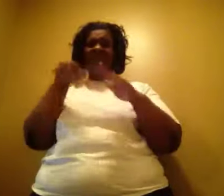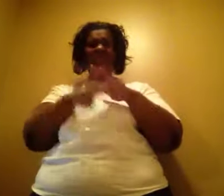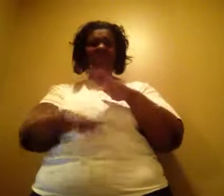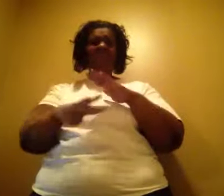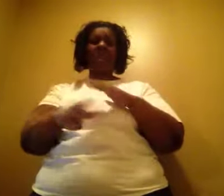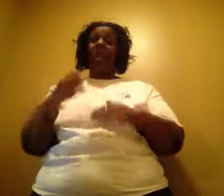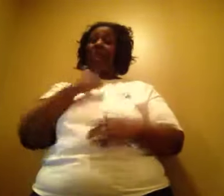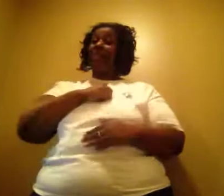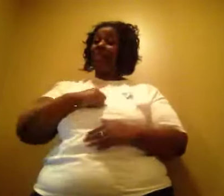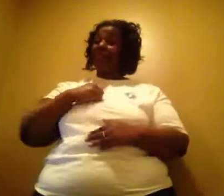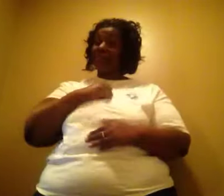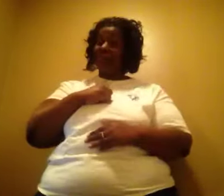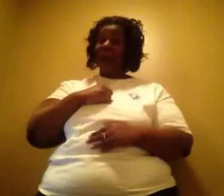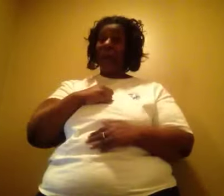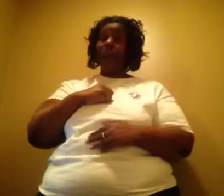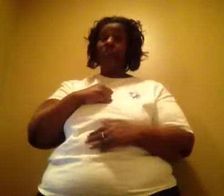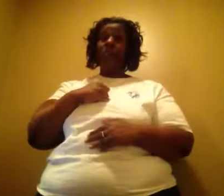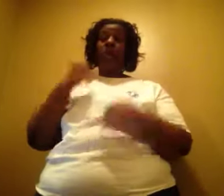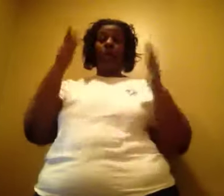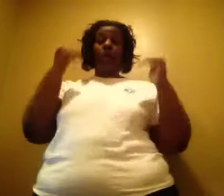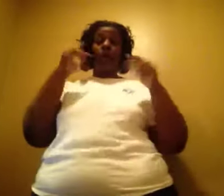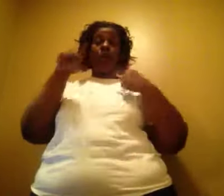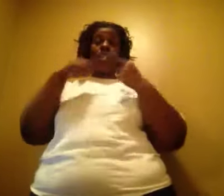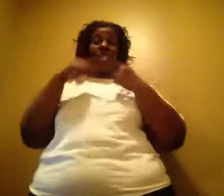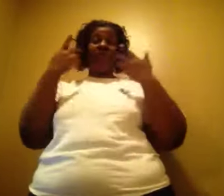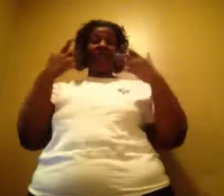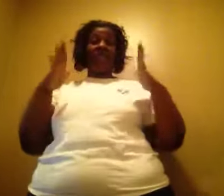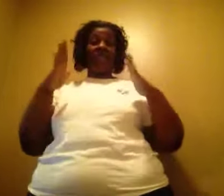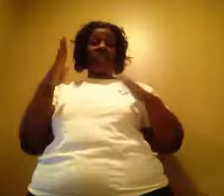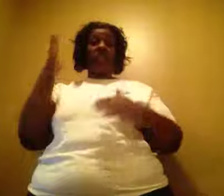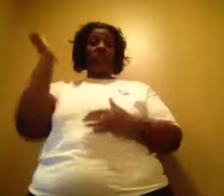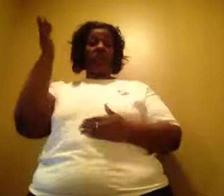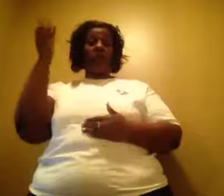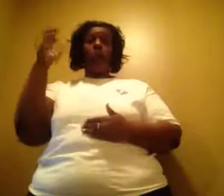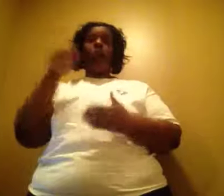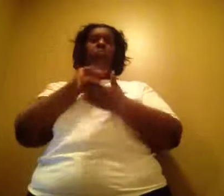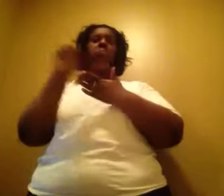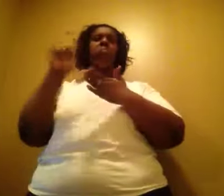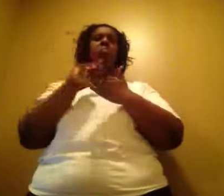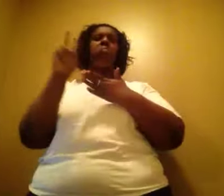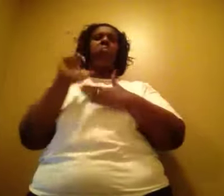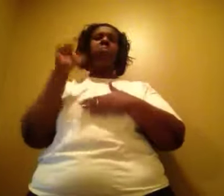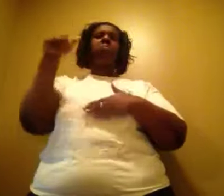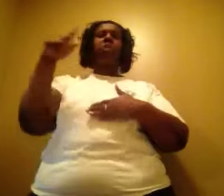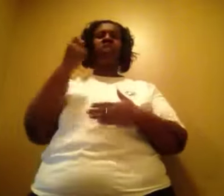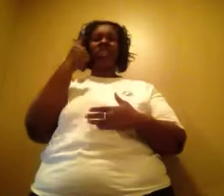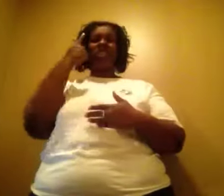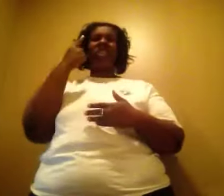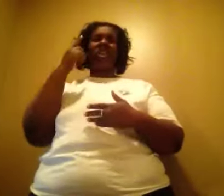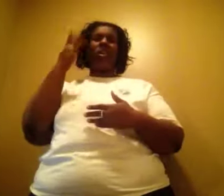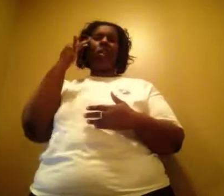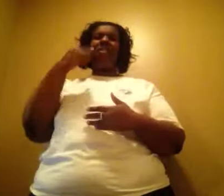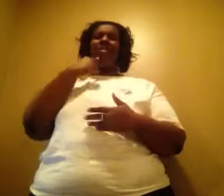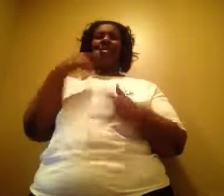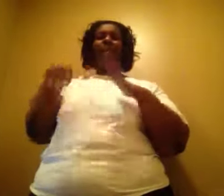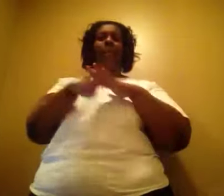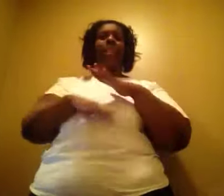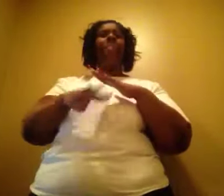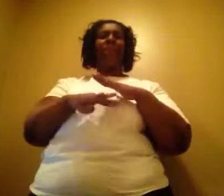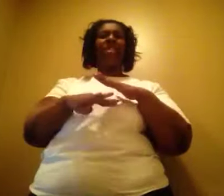hope hopefully by the end of this presentation or in a couple of weeks it will seem basic. So let's get started with, I guess we could say some